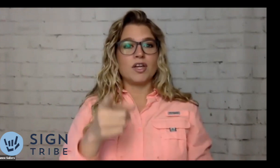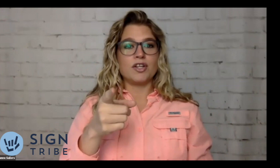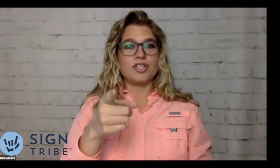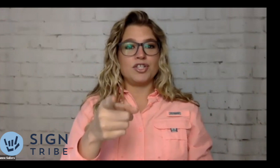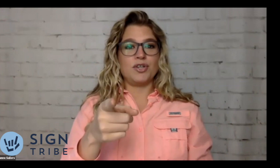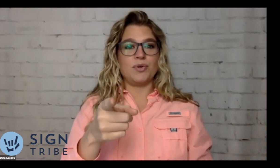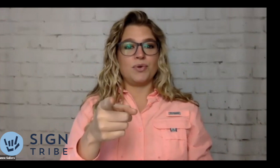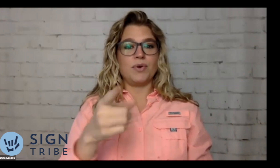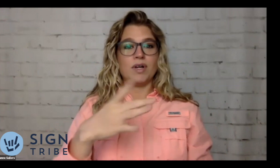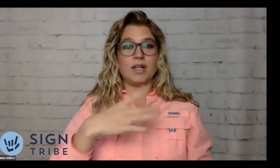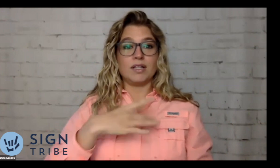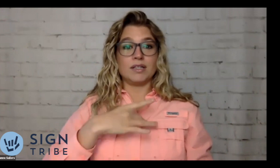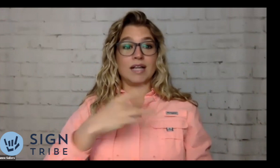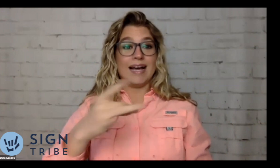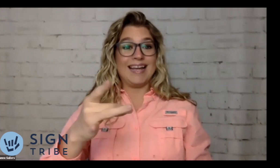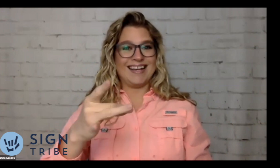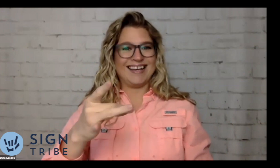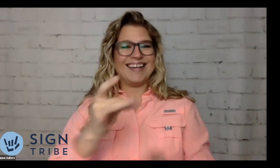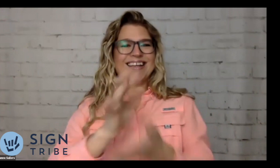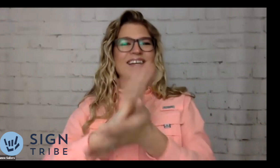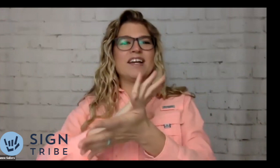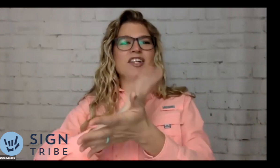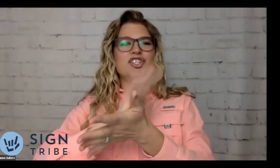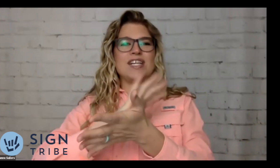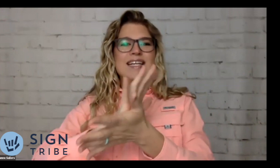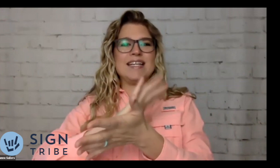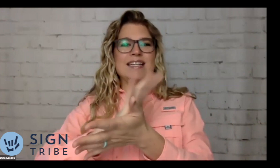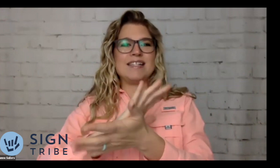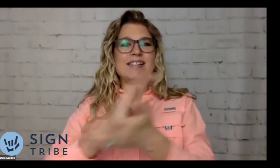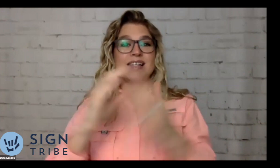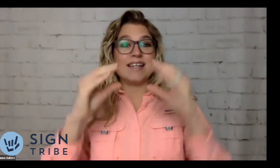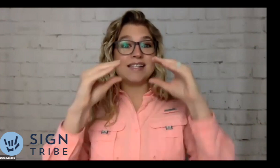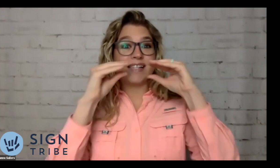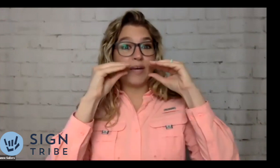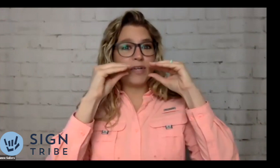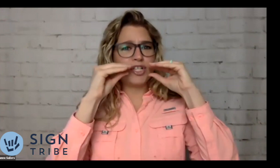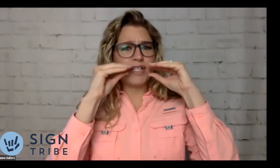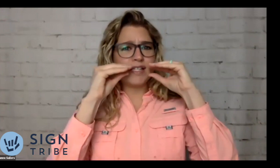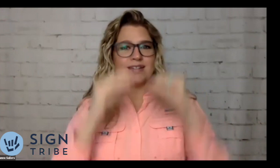Do you like cheese sandwiches?